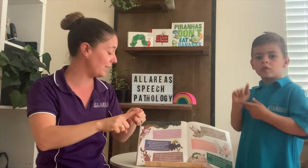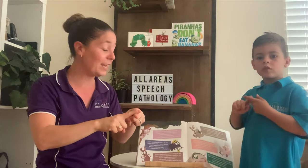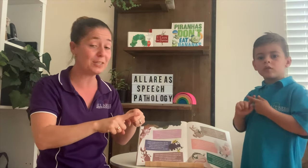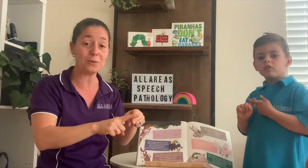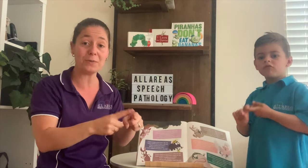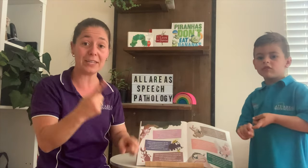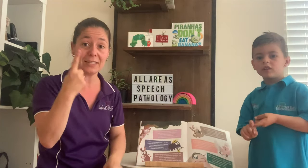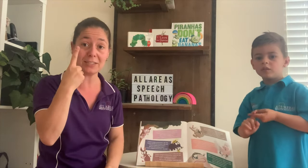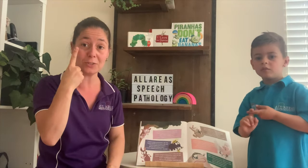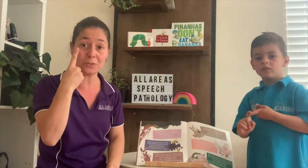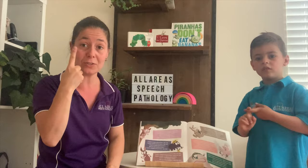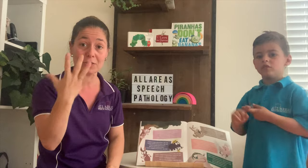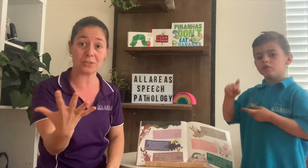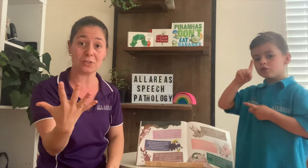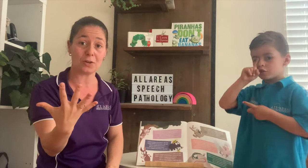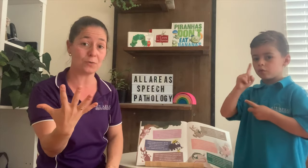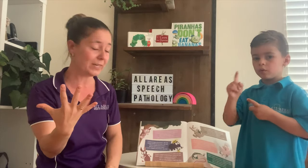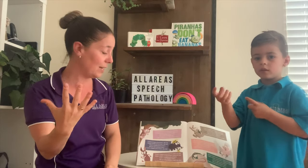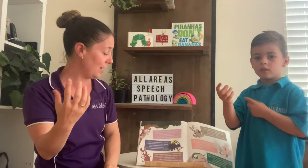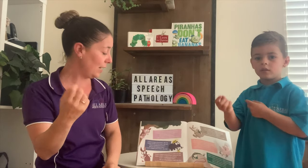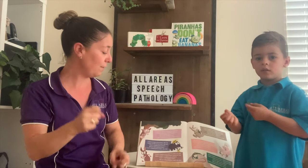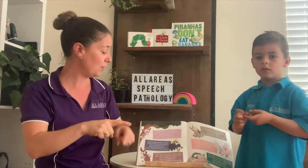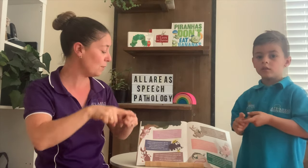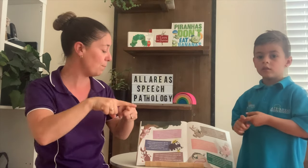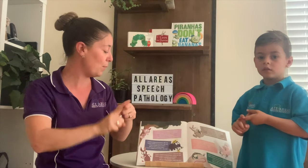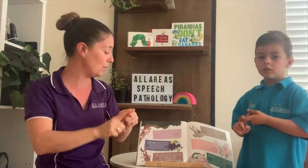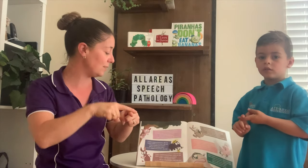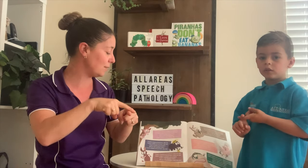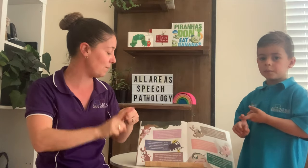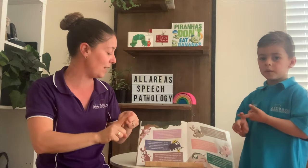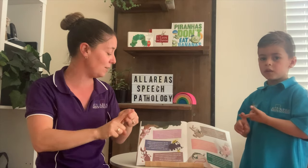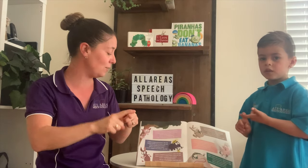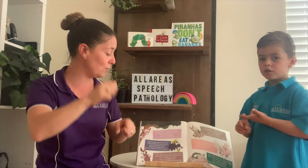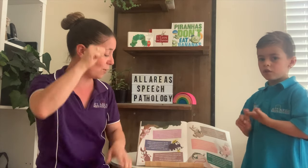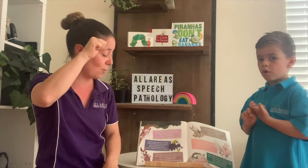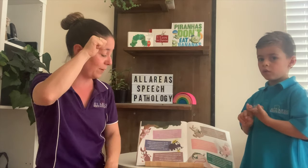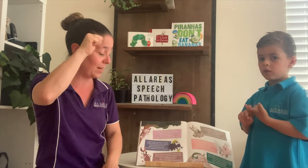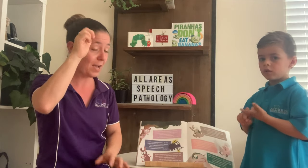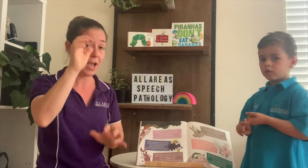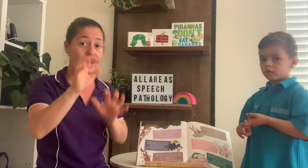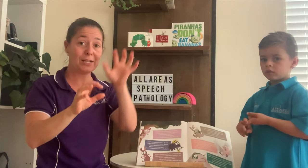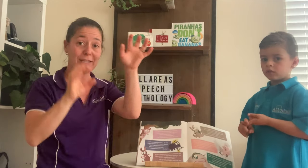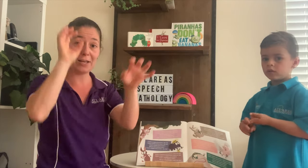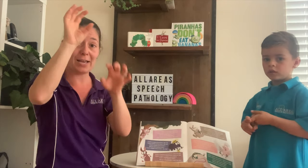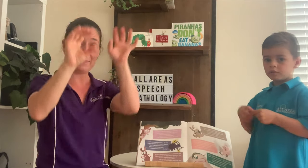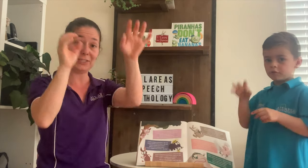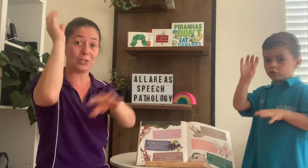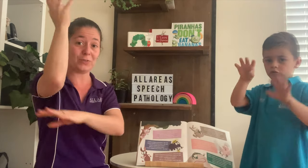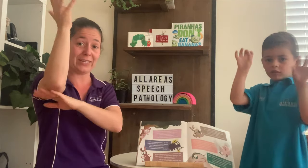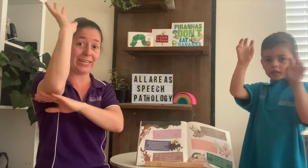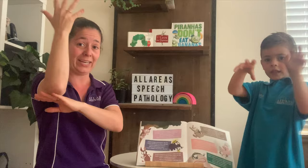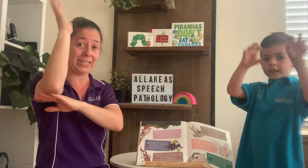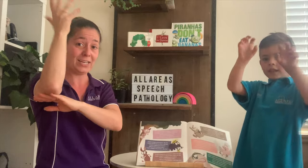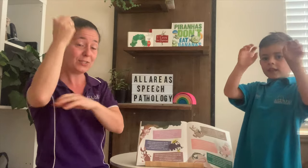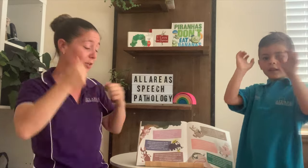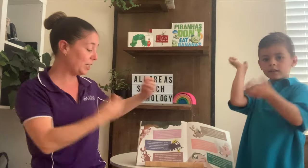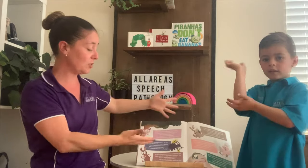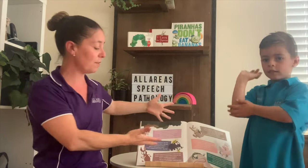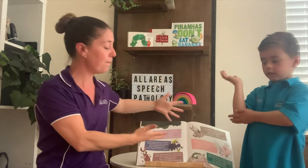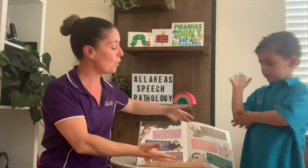then you really should just show it. If you're a possum and you know it, climb a tree. So you can do the full